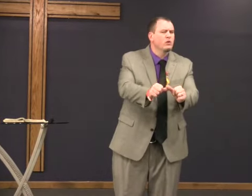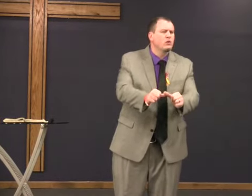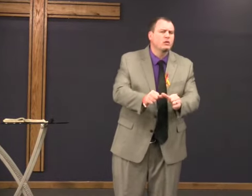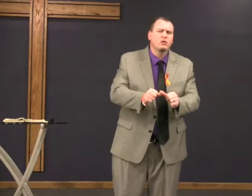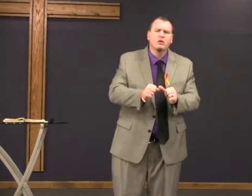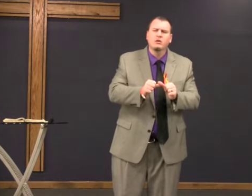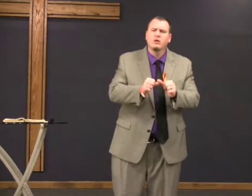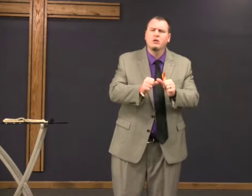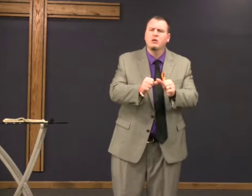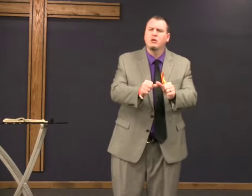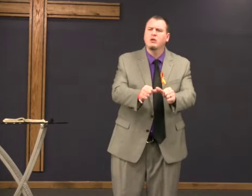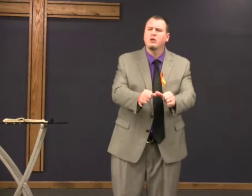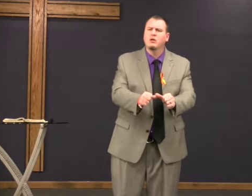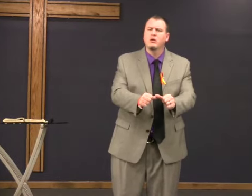Keep going.